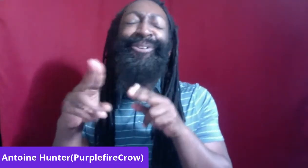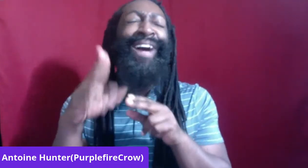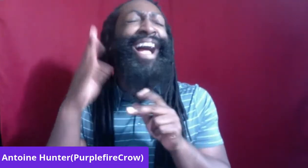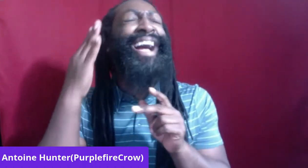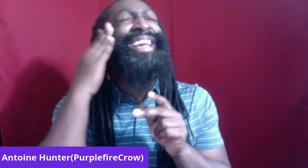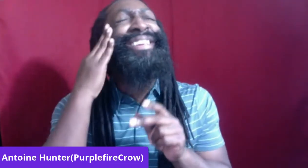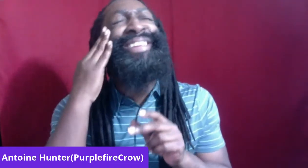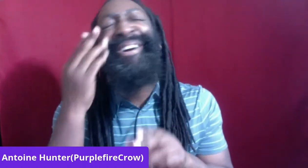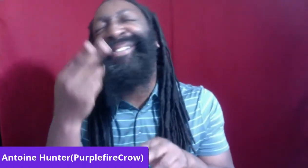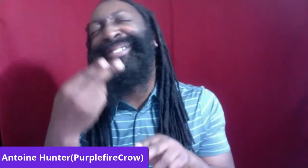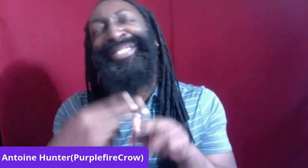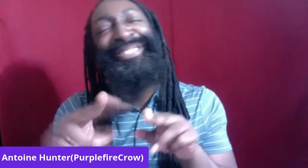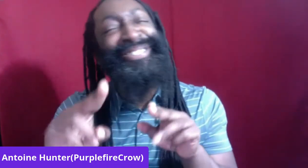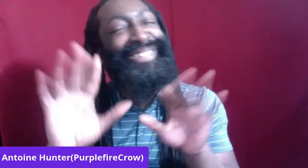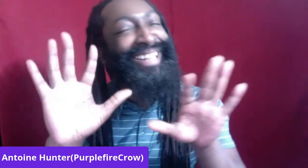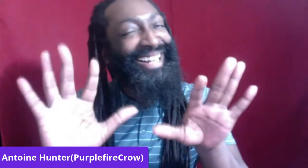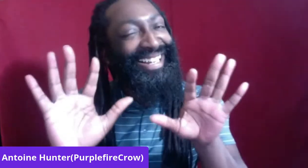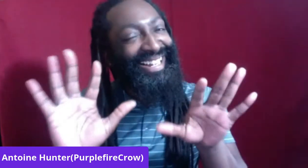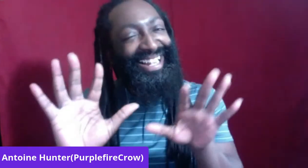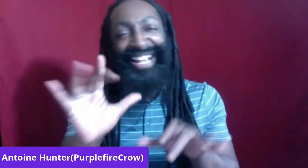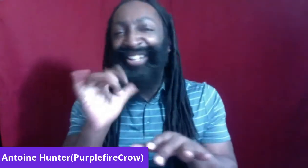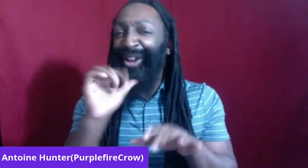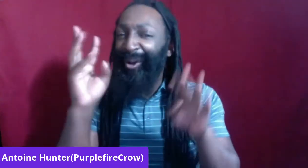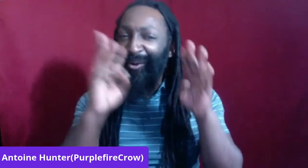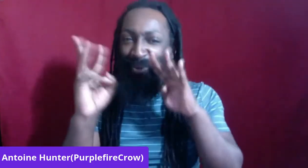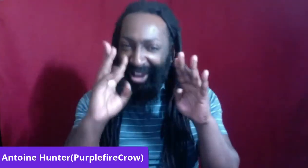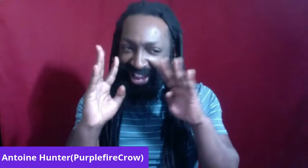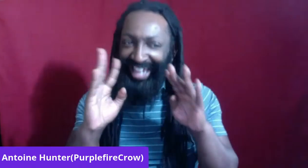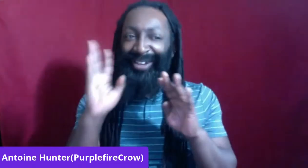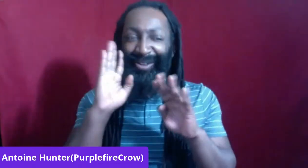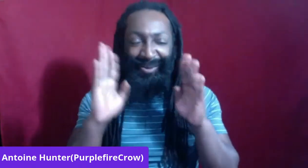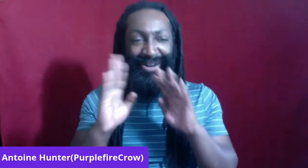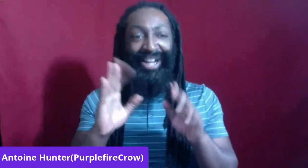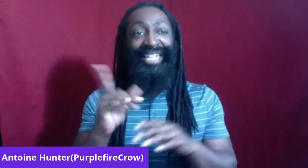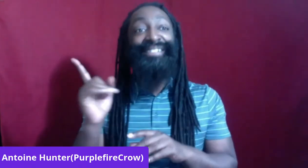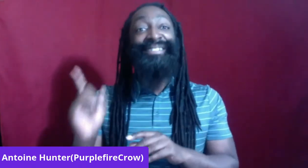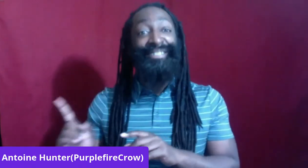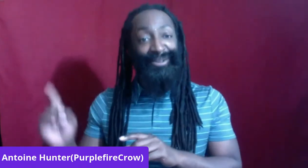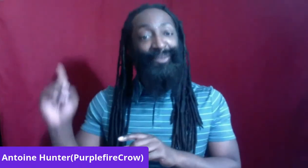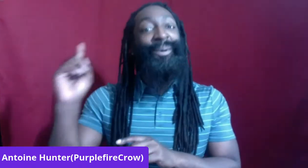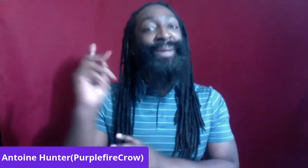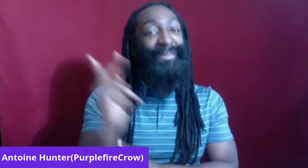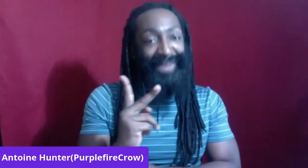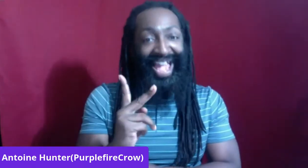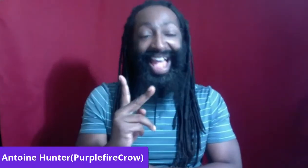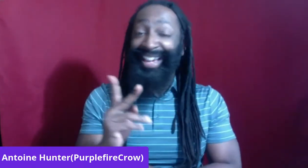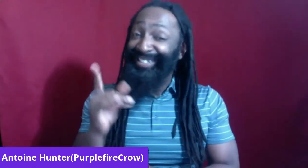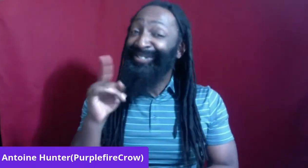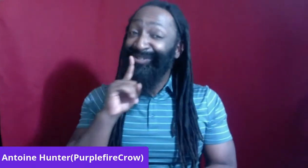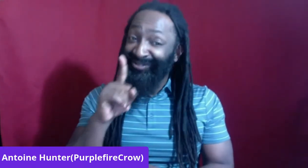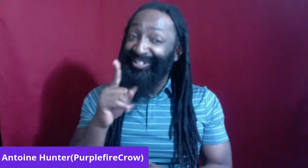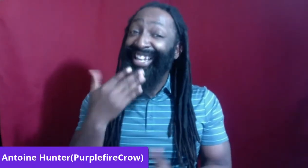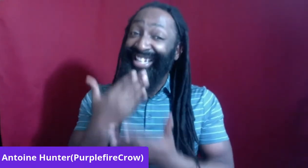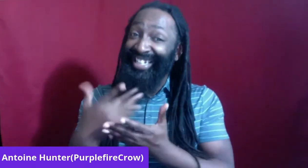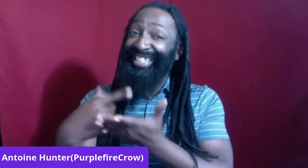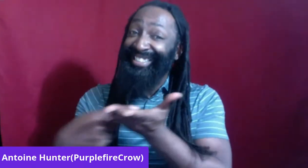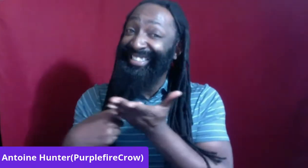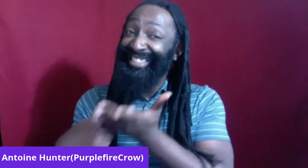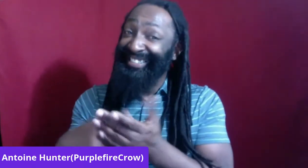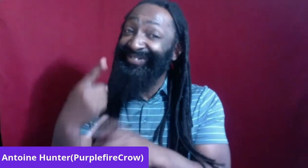Wow. I know that was so short and brief, but don't worry. We're going to go back and talk with